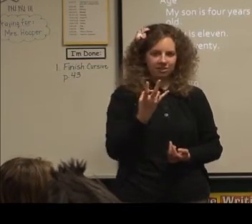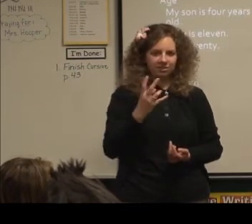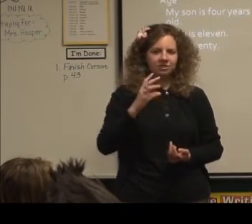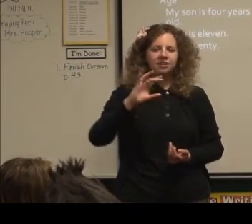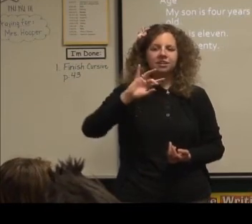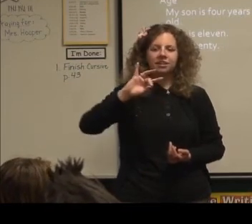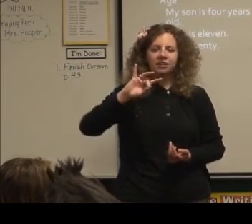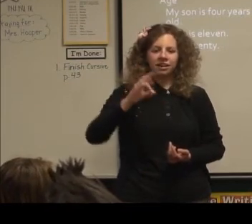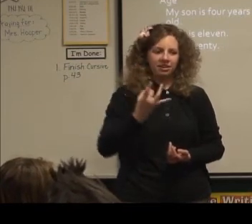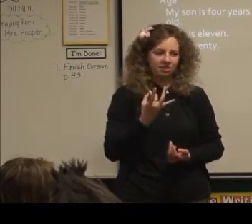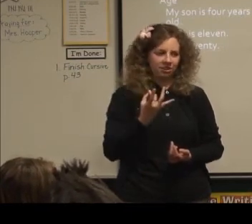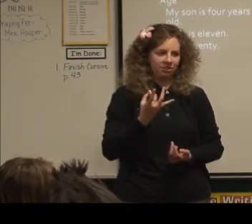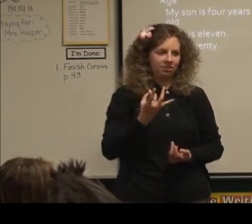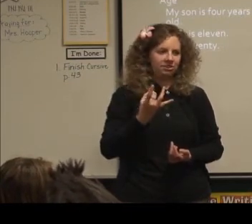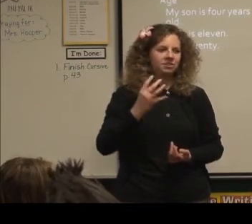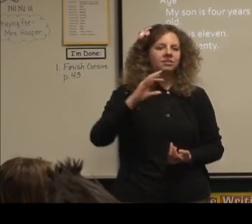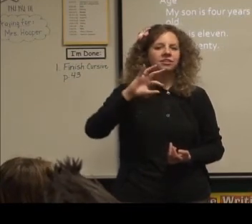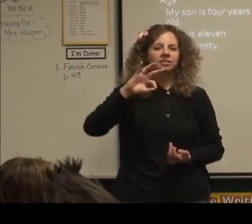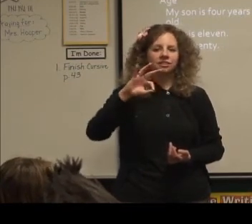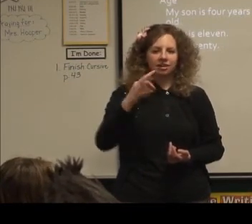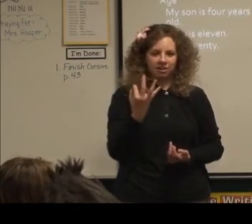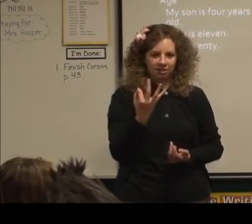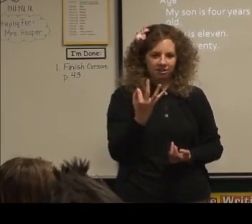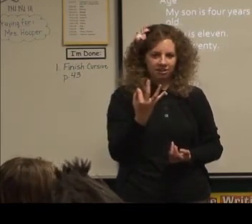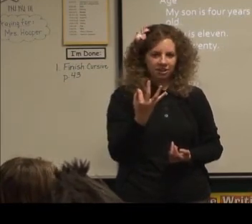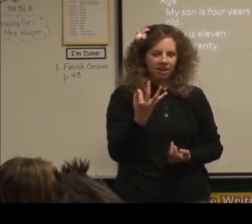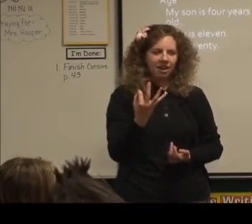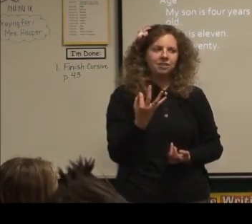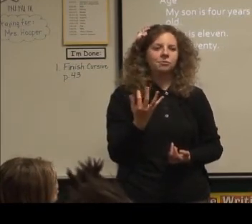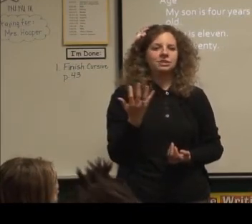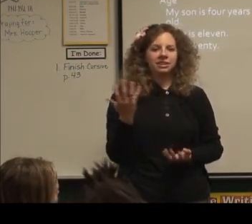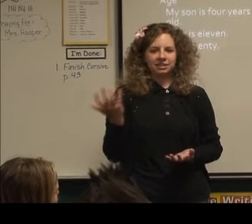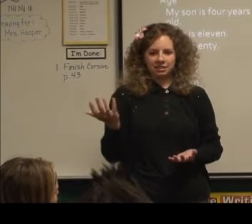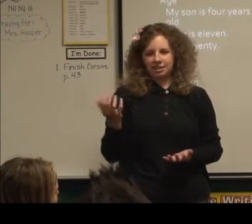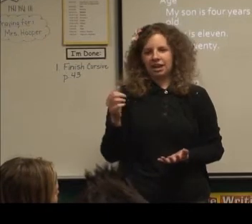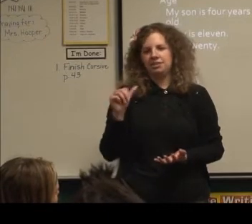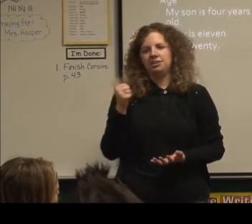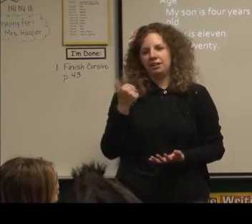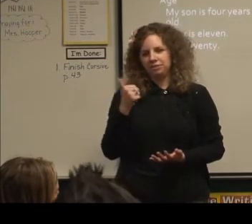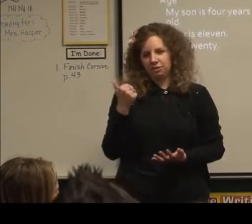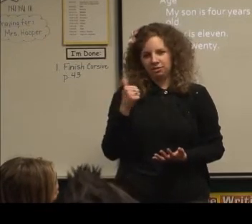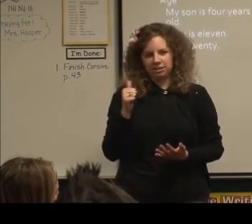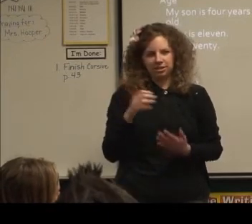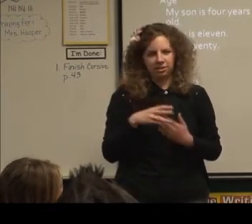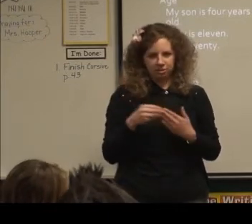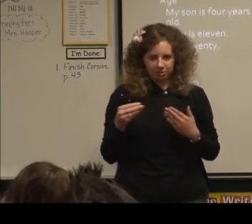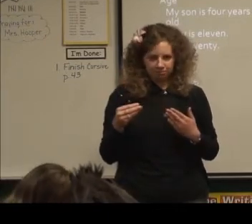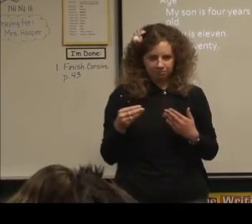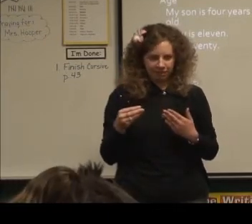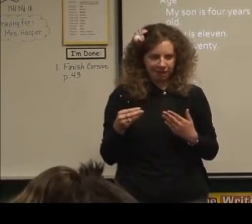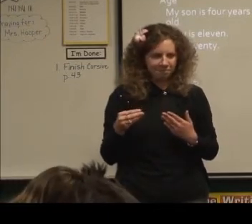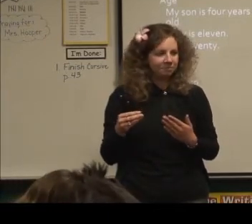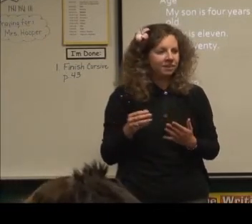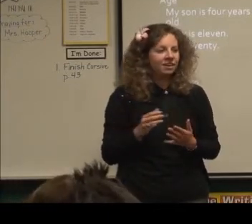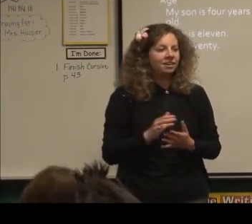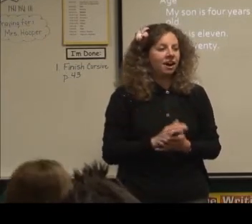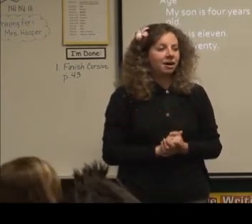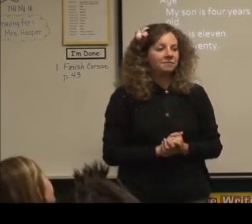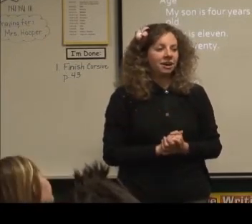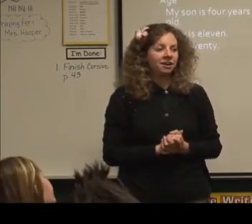$7, $8, $9. And then once it gets to 10, then you have to go to $10. Okay? Now